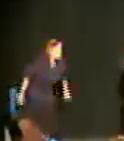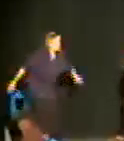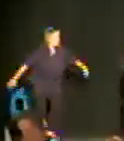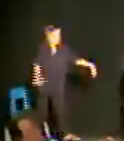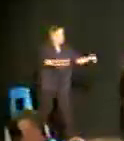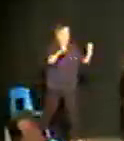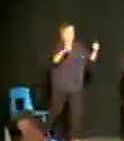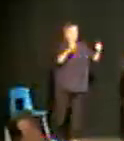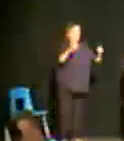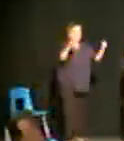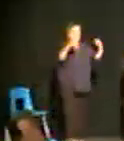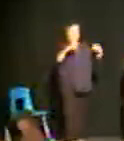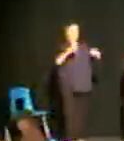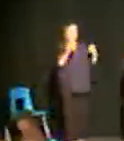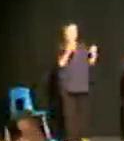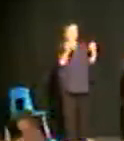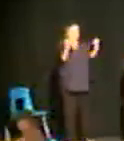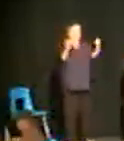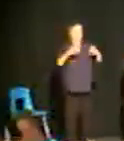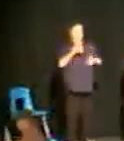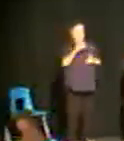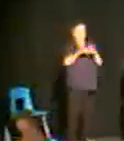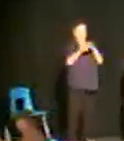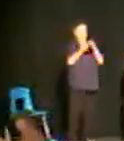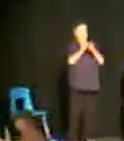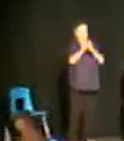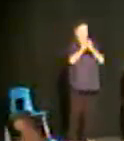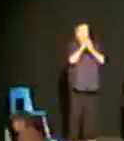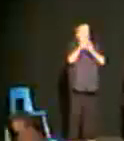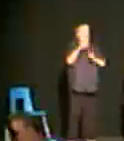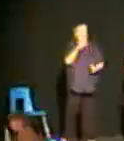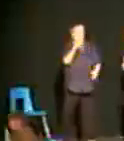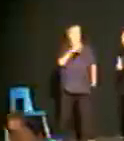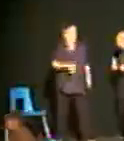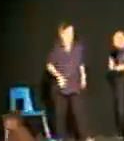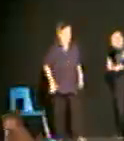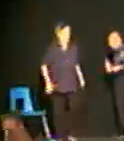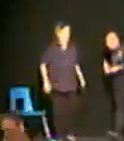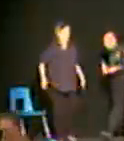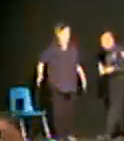Folks, if we get ready to take a seat, we'll start in just a couple of minutes. Thank you.